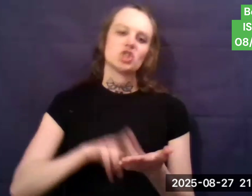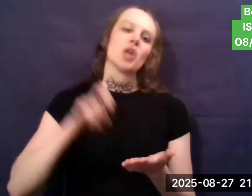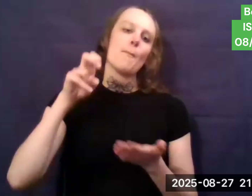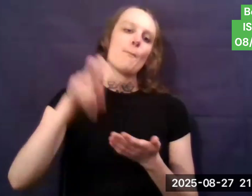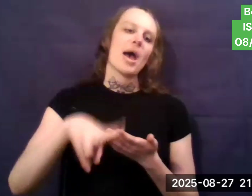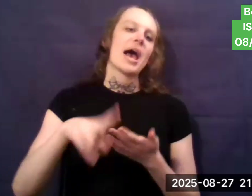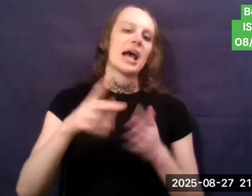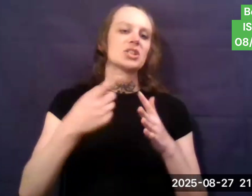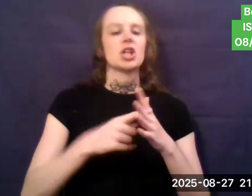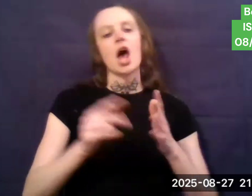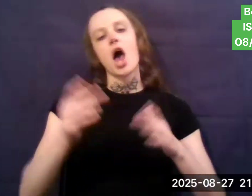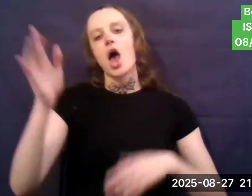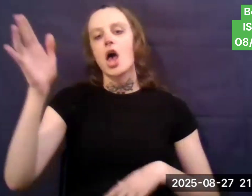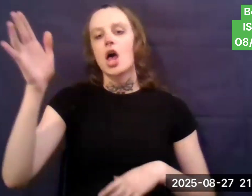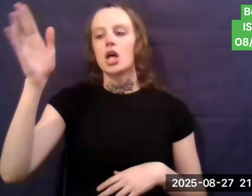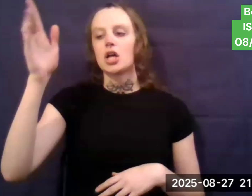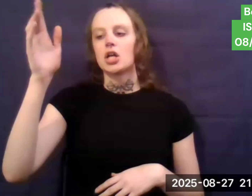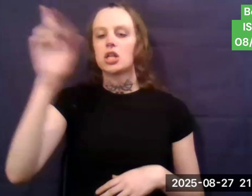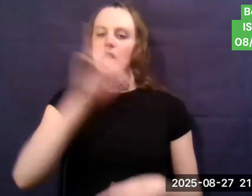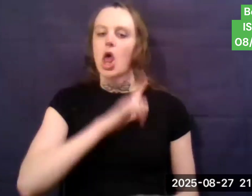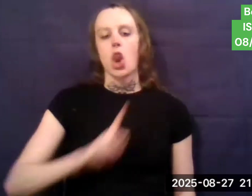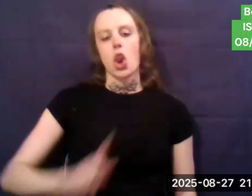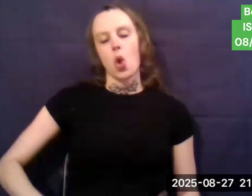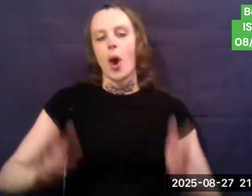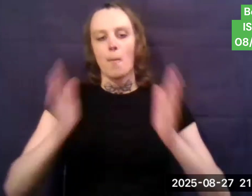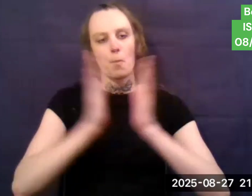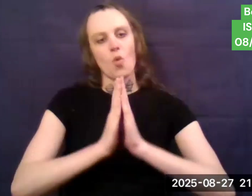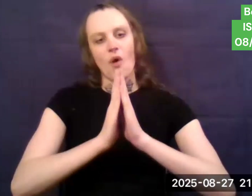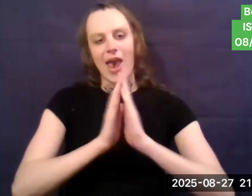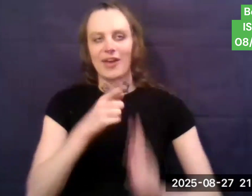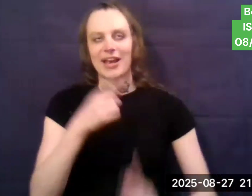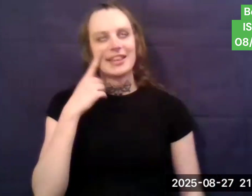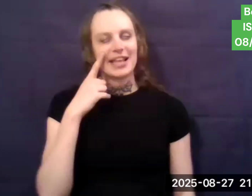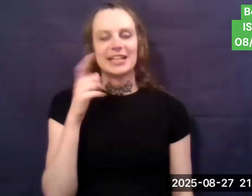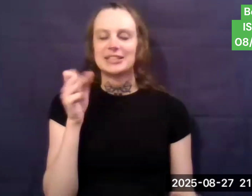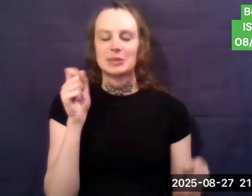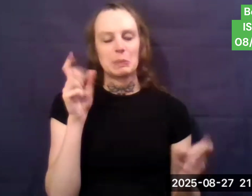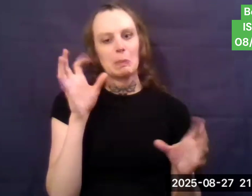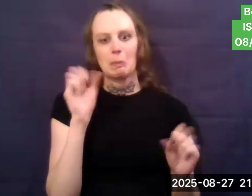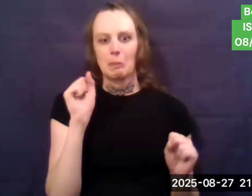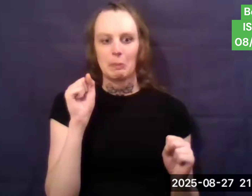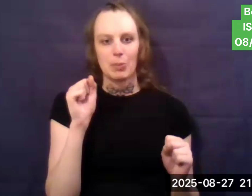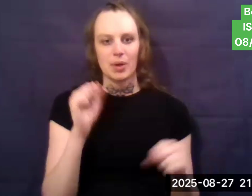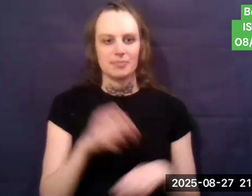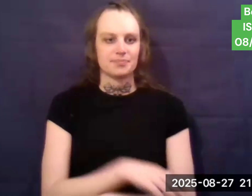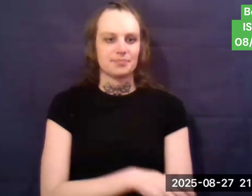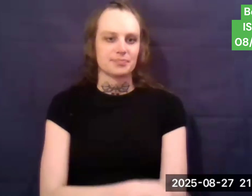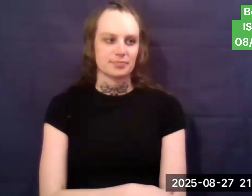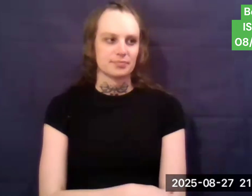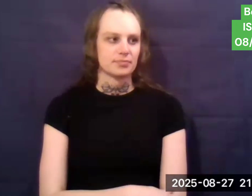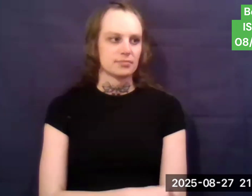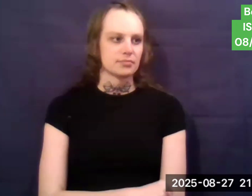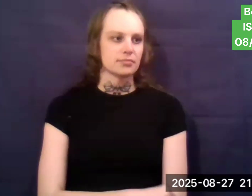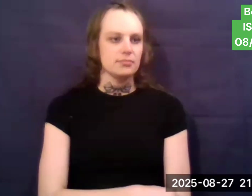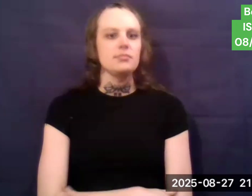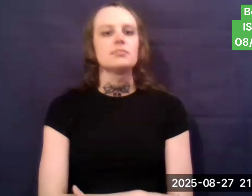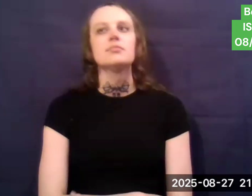any chance that he gets because he thinks it's the most amazing thing ever. Um, and I really